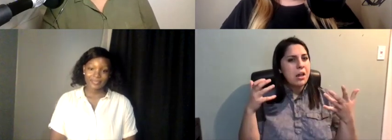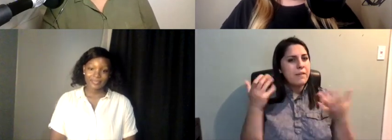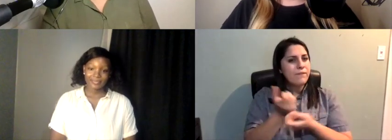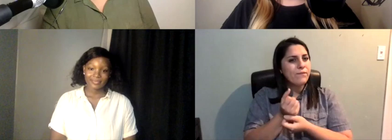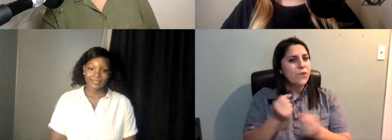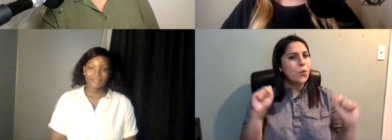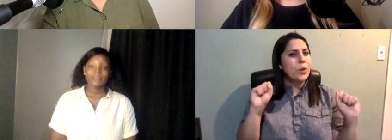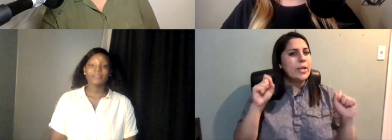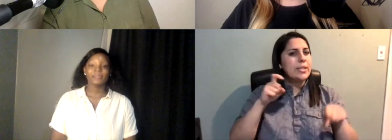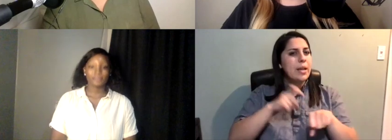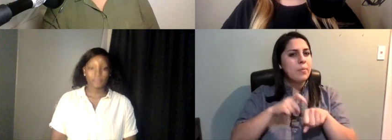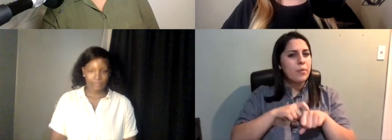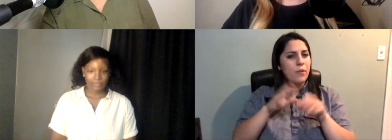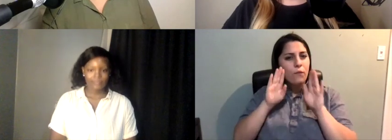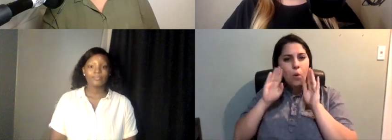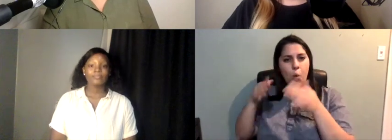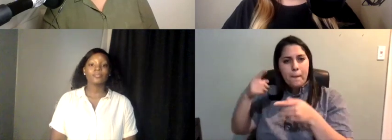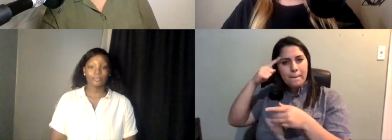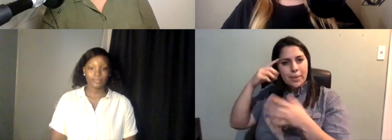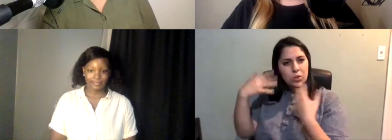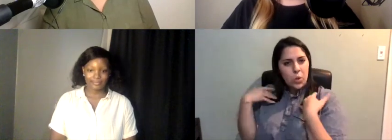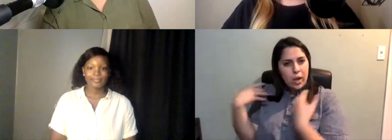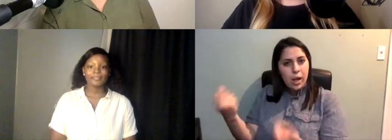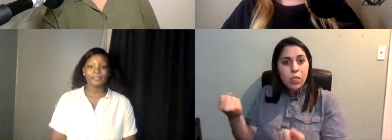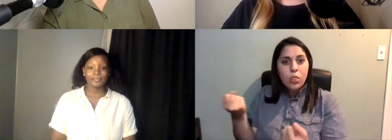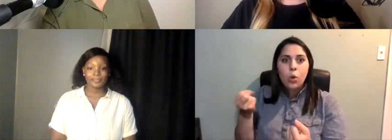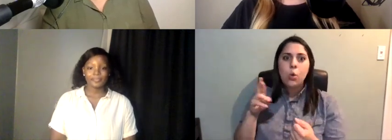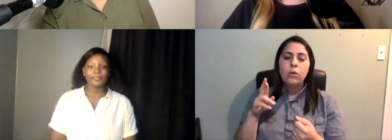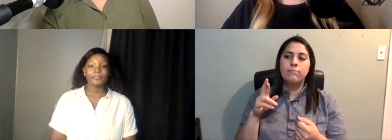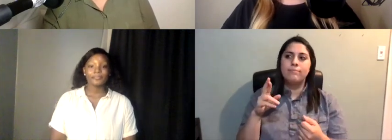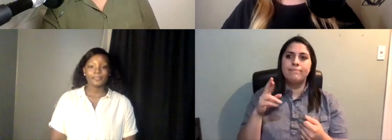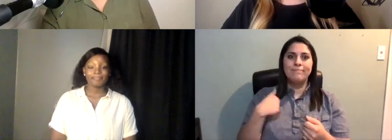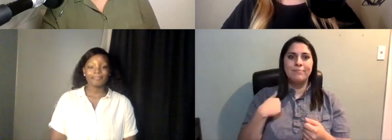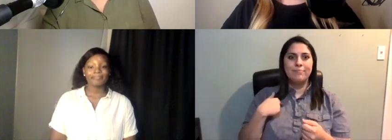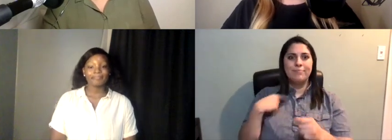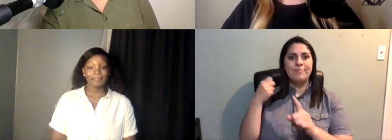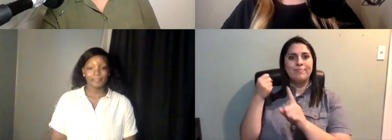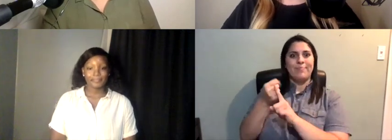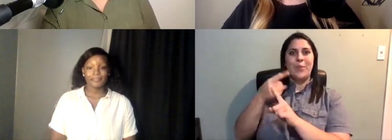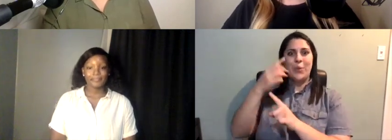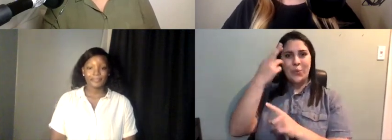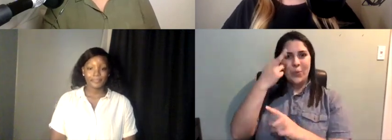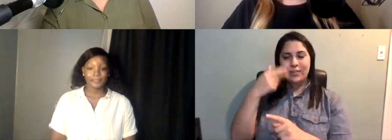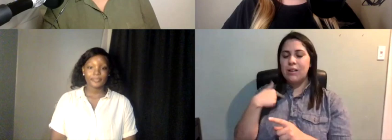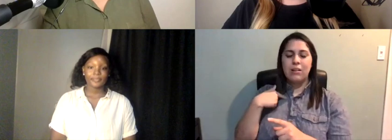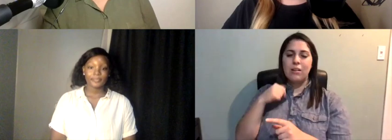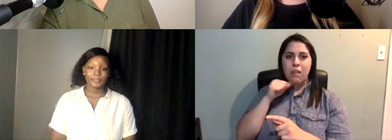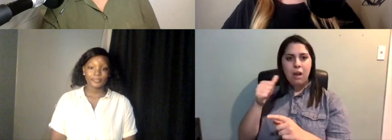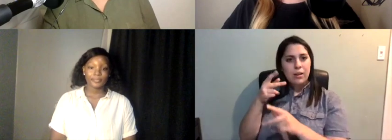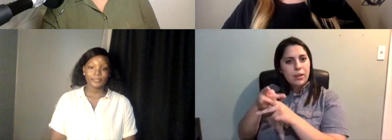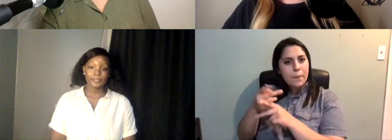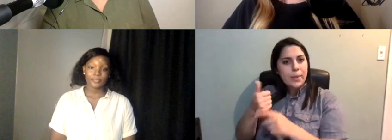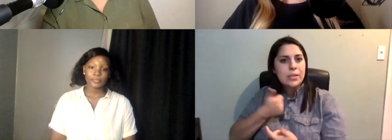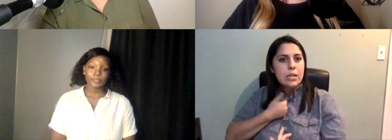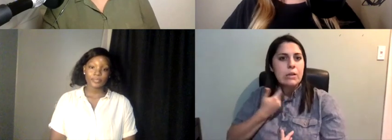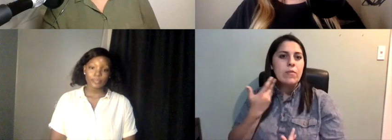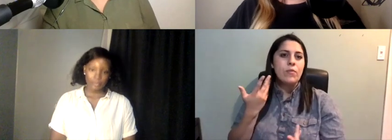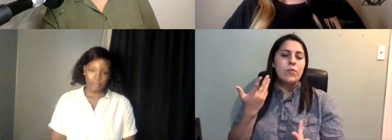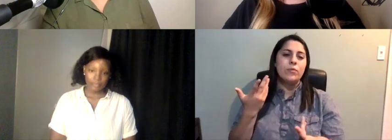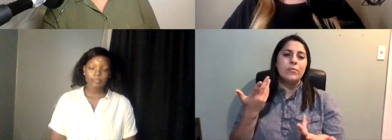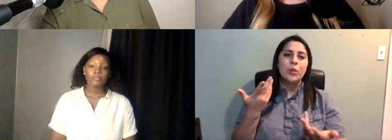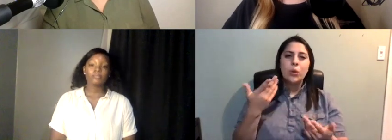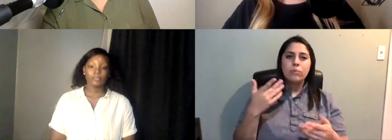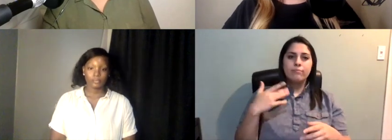mental health or the fact that I wasn't taking care of it. And so I didn't have the weekends of